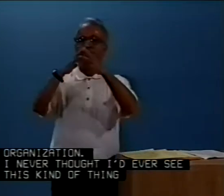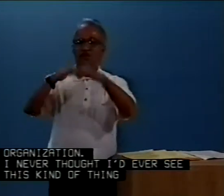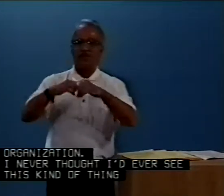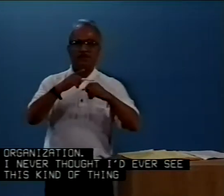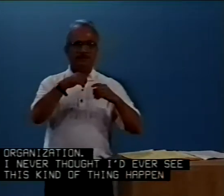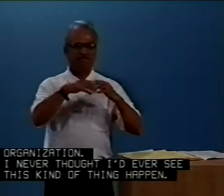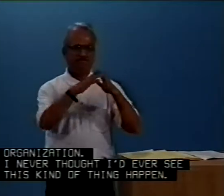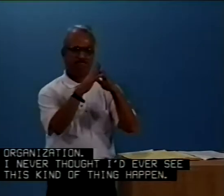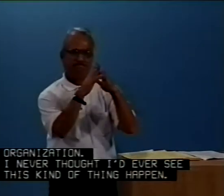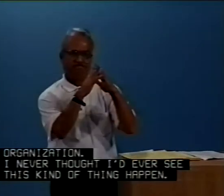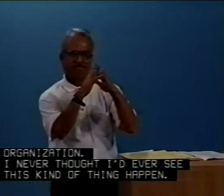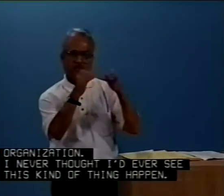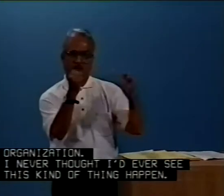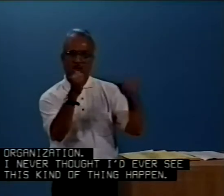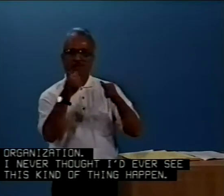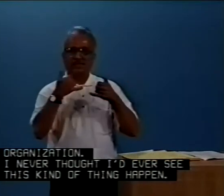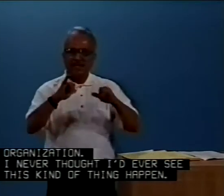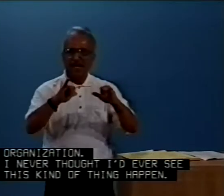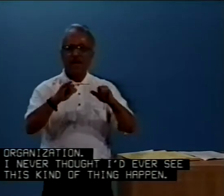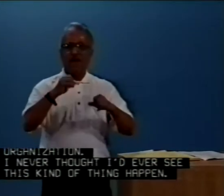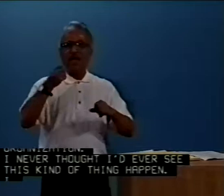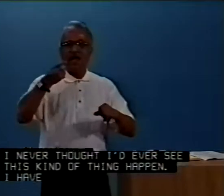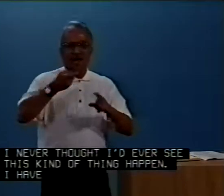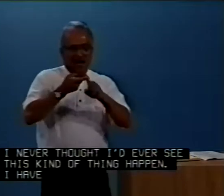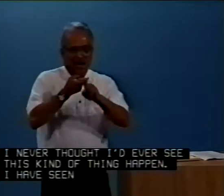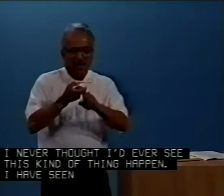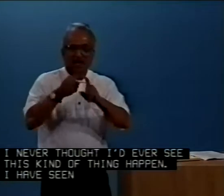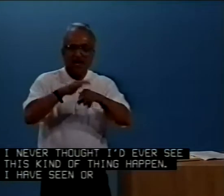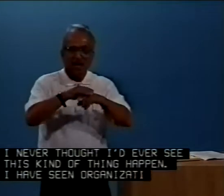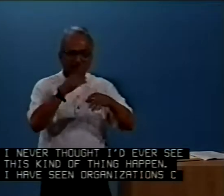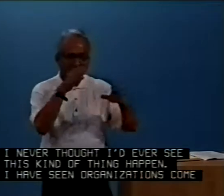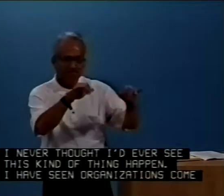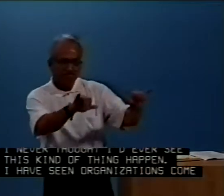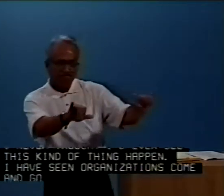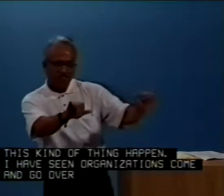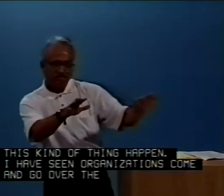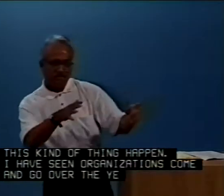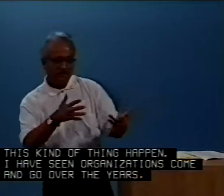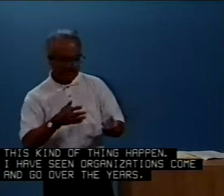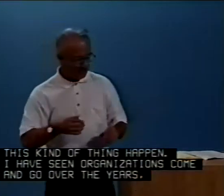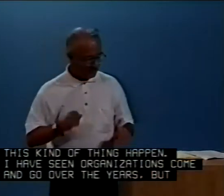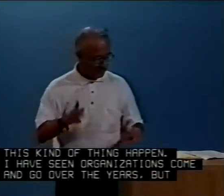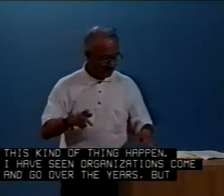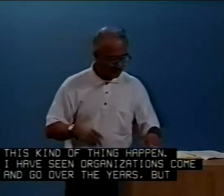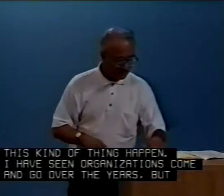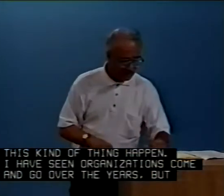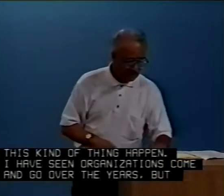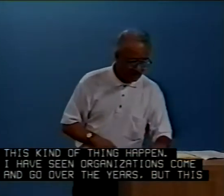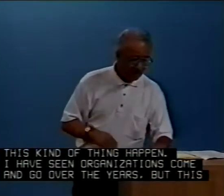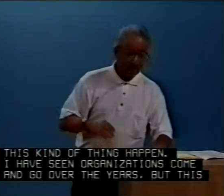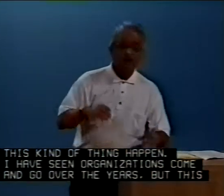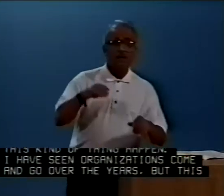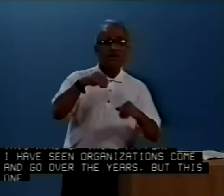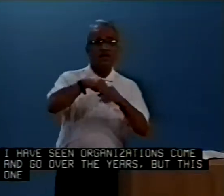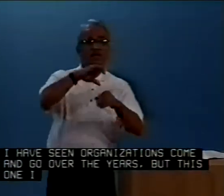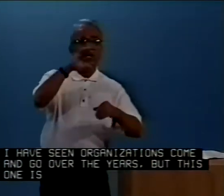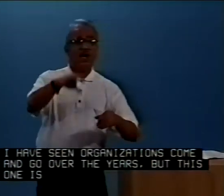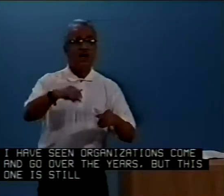I have seen organizations come and go over the years, but this one is still hanging in there.